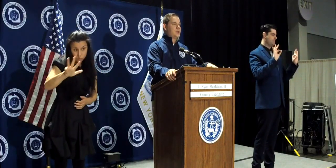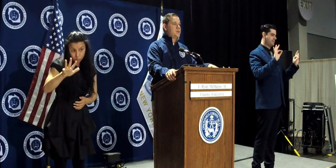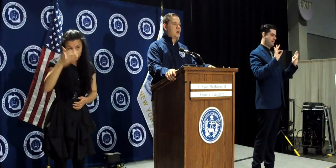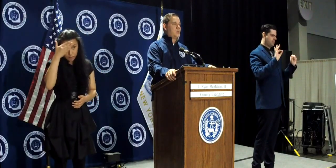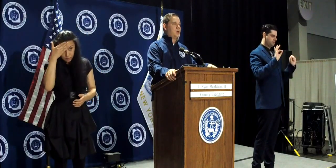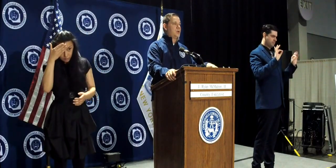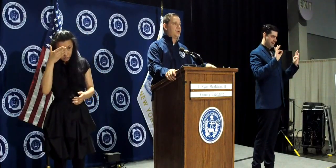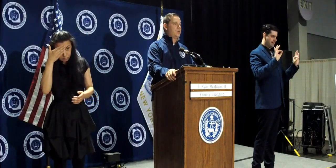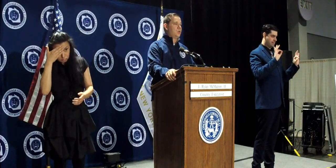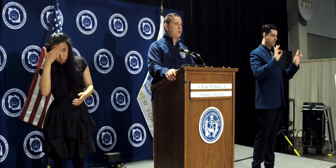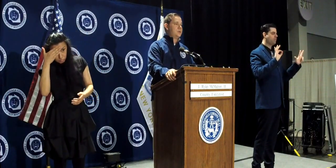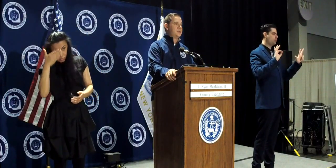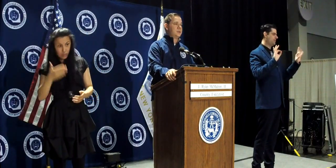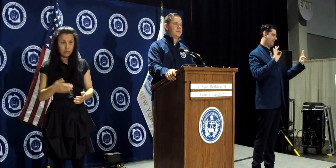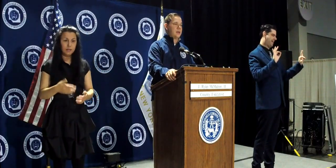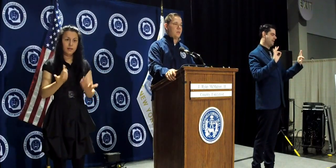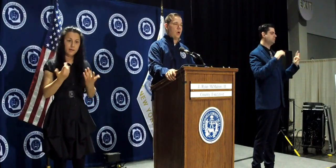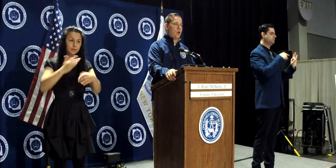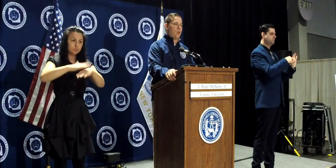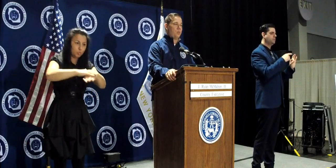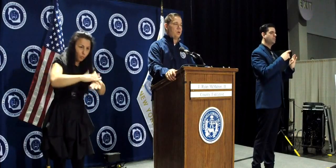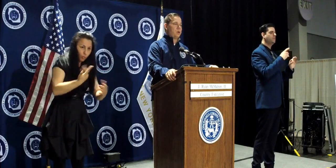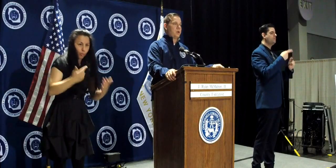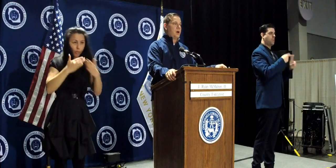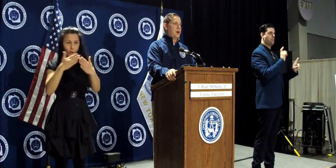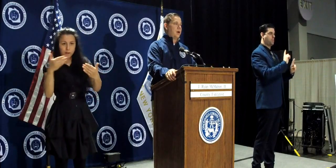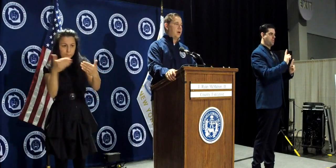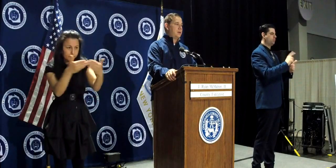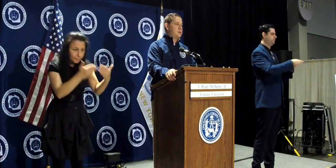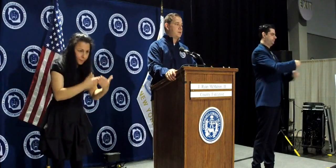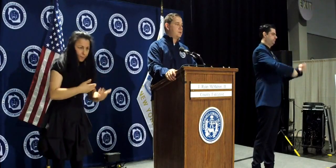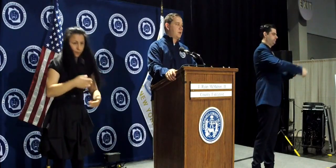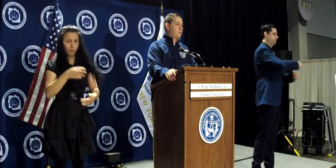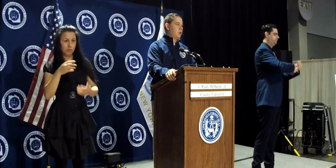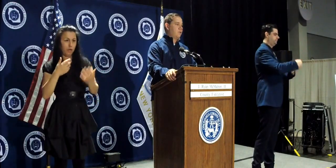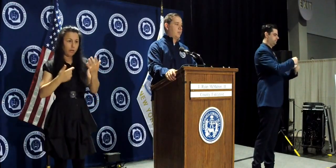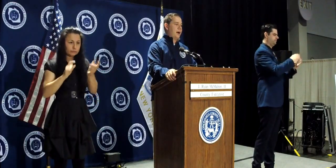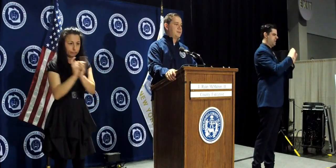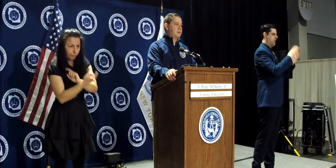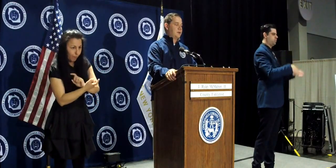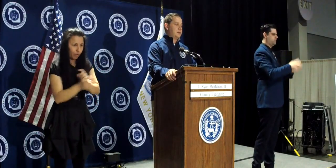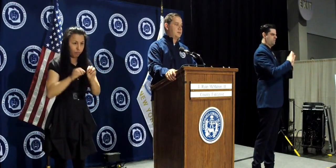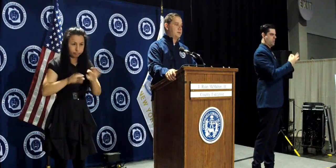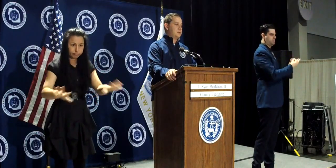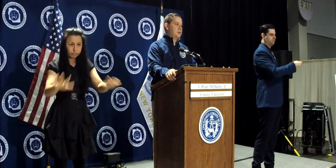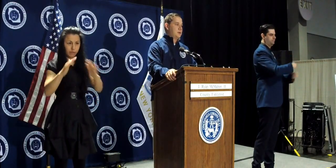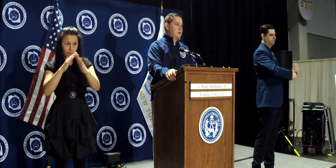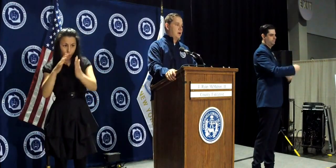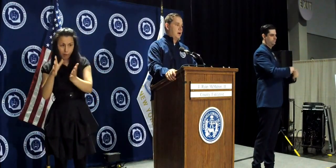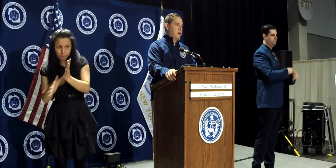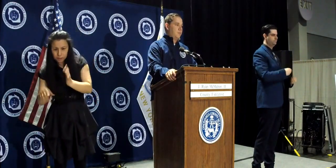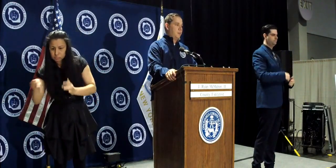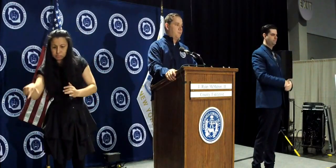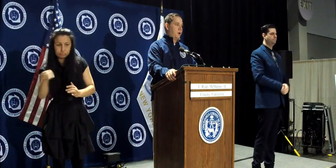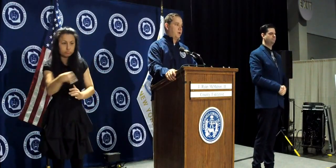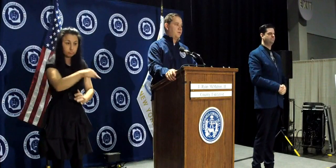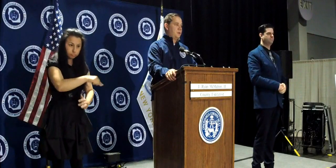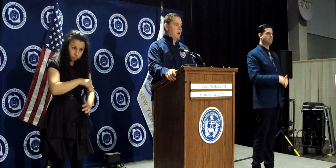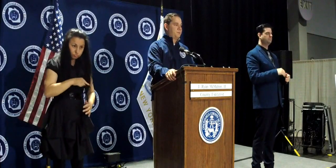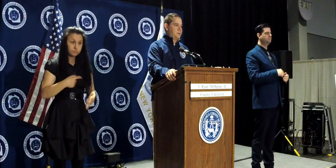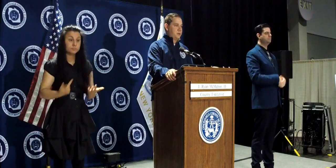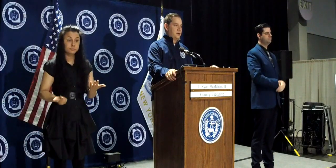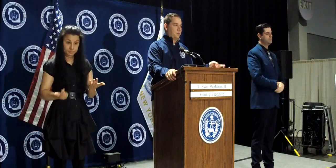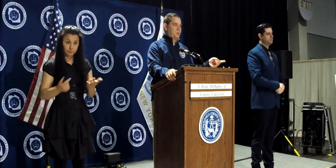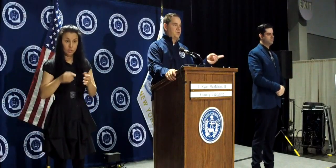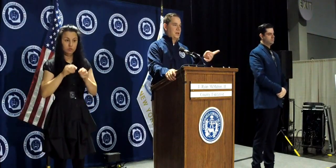usually someone who is in the same home as one of our positive cases. Part of